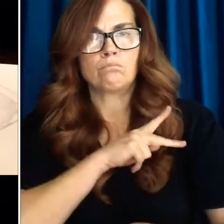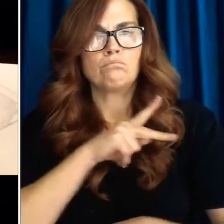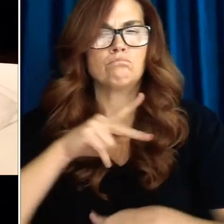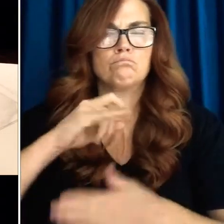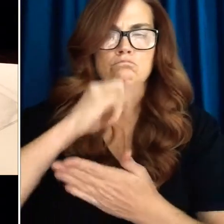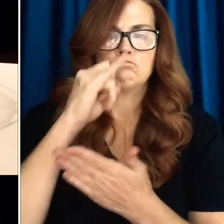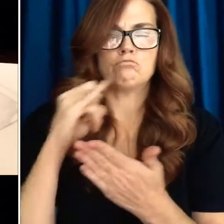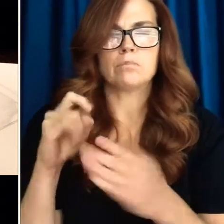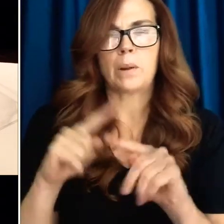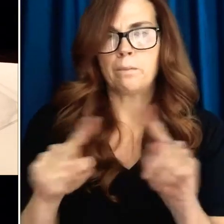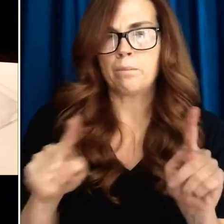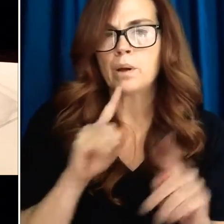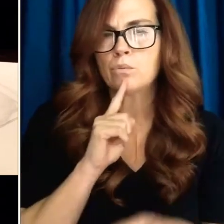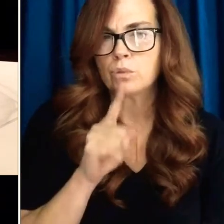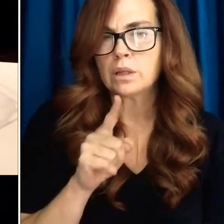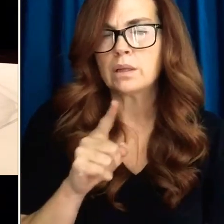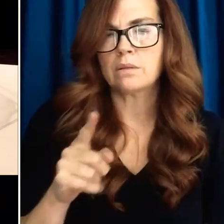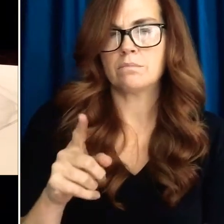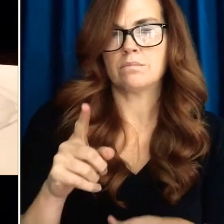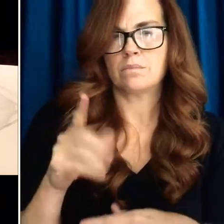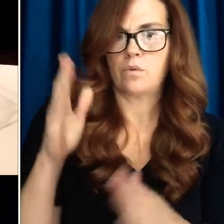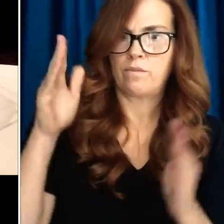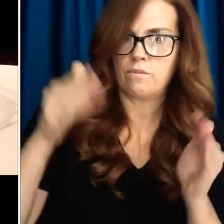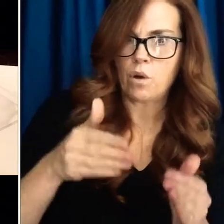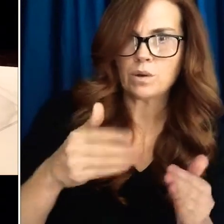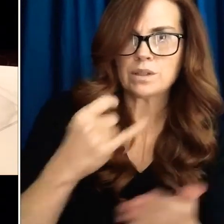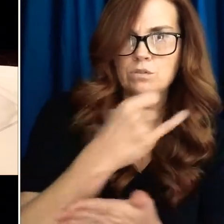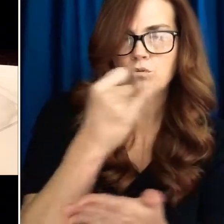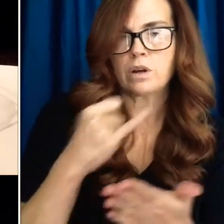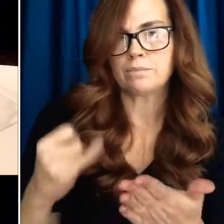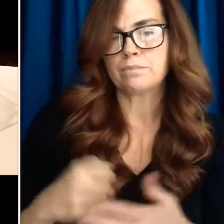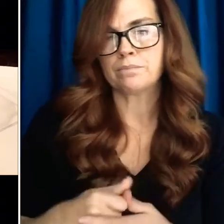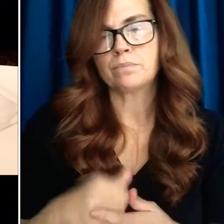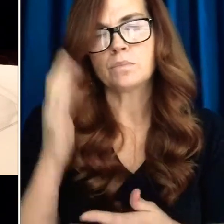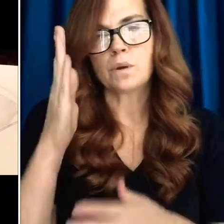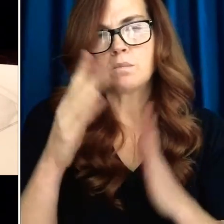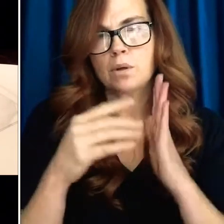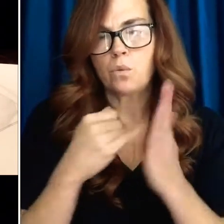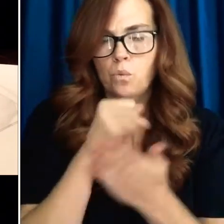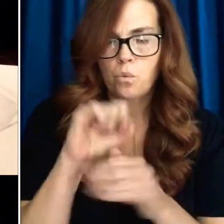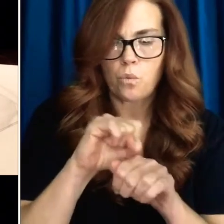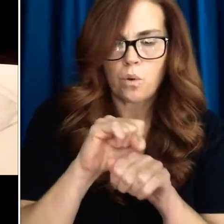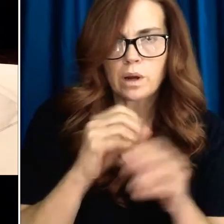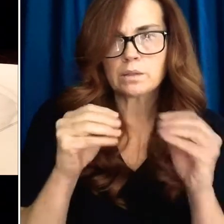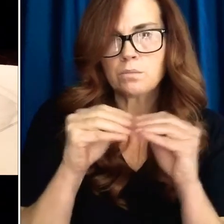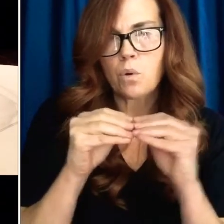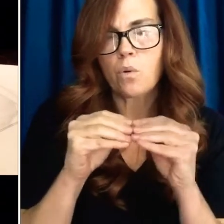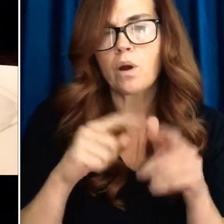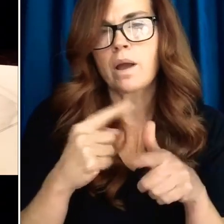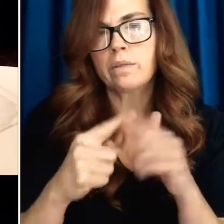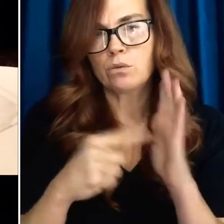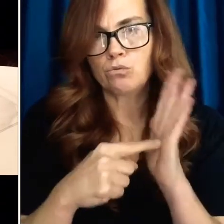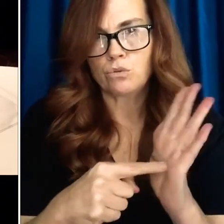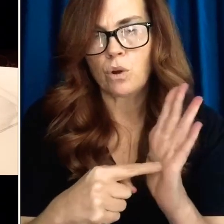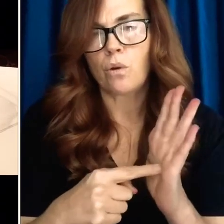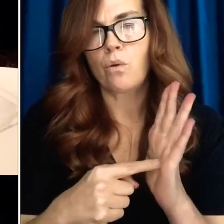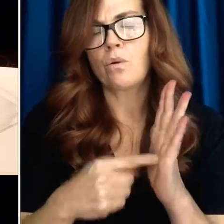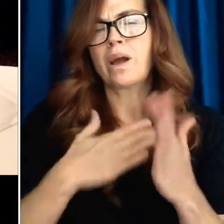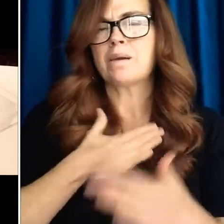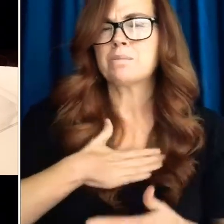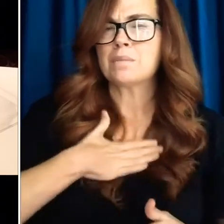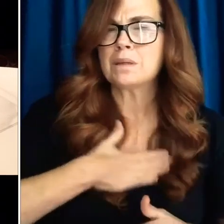it. Okay? And I'm gonna work on this a little bit more and show it to y'all tomorrow in class. So please remember, this is a test